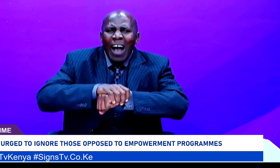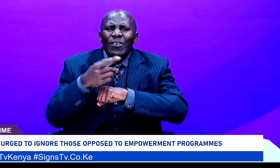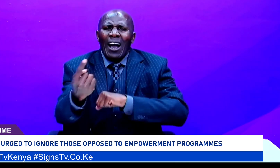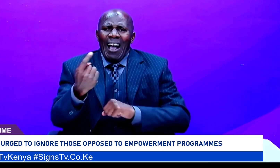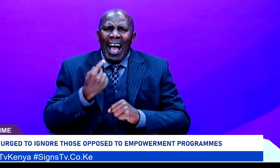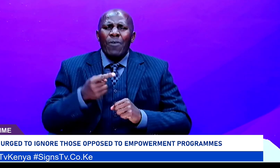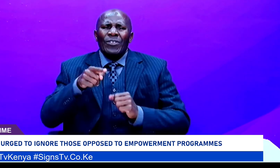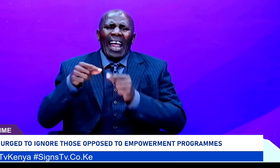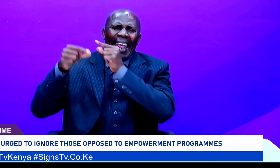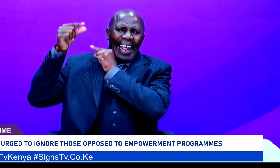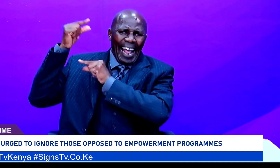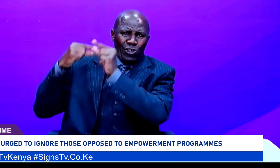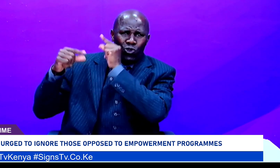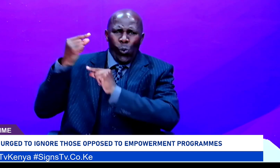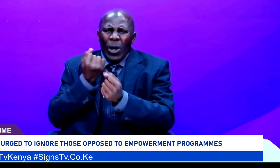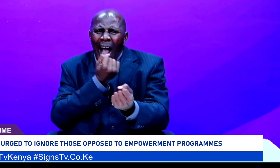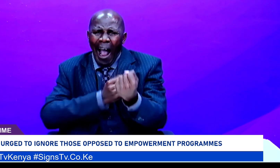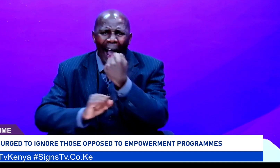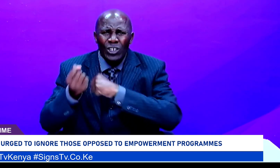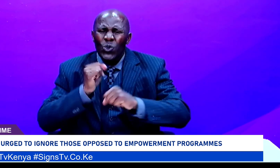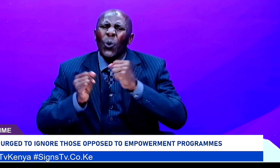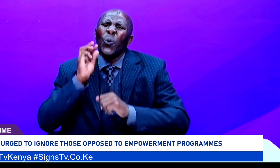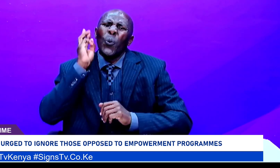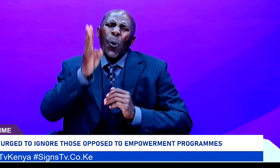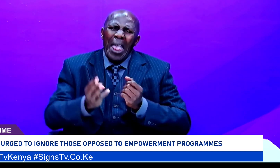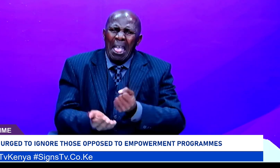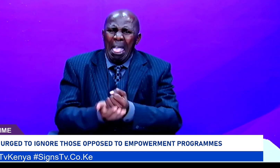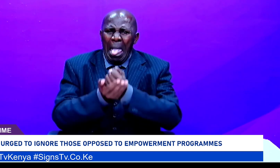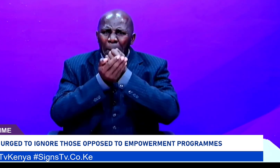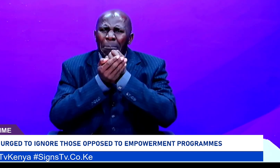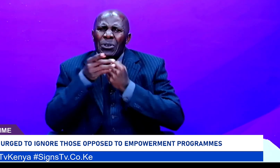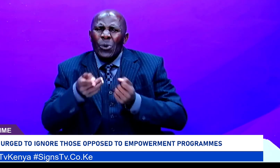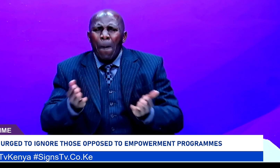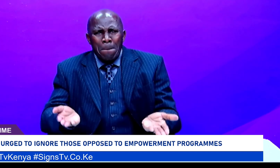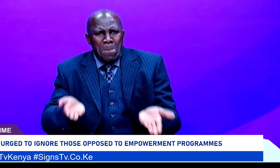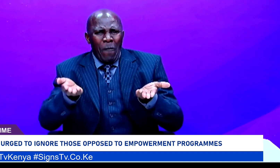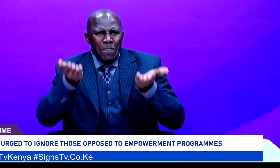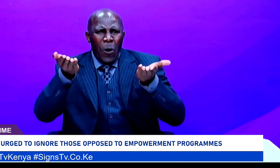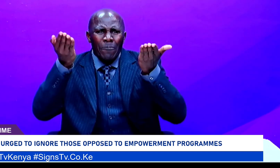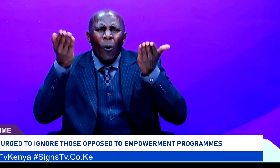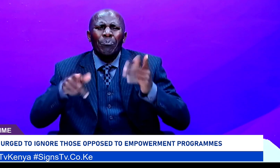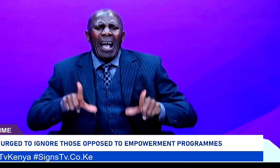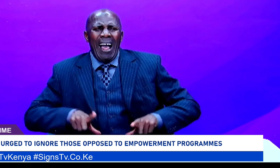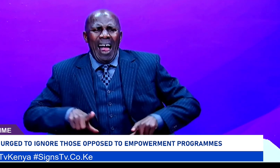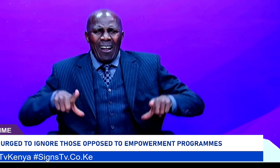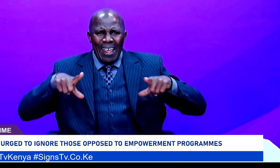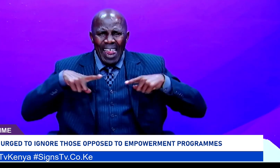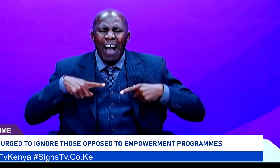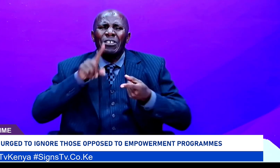beneficiaries across access and engage in income-generating activities that will help to